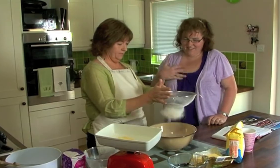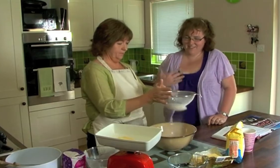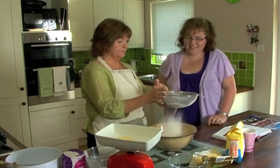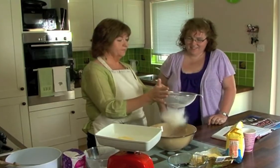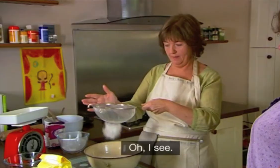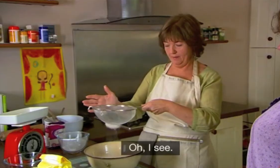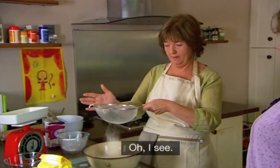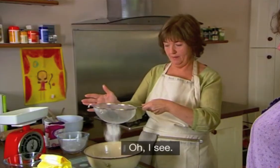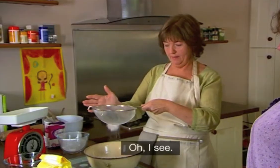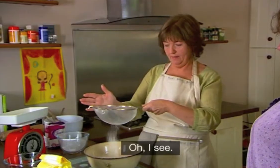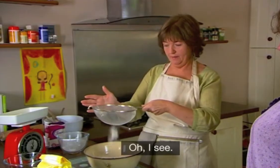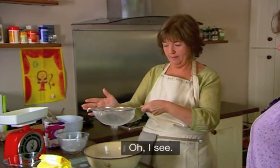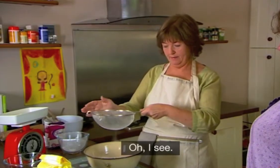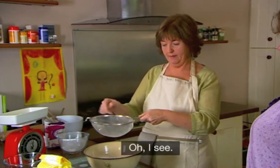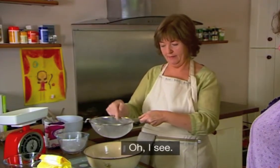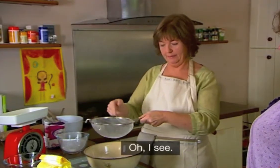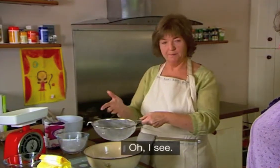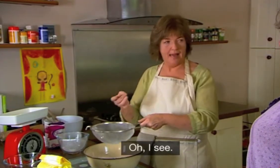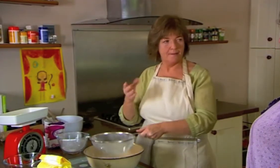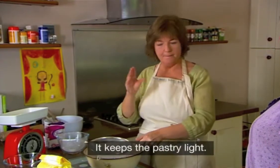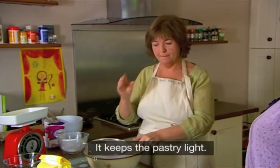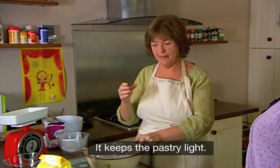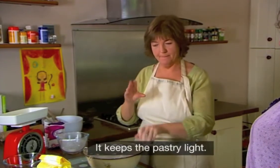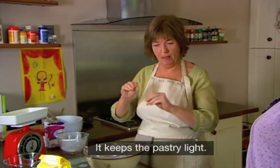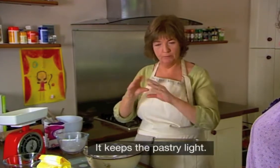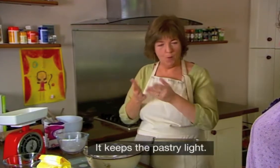Oh, I see. It keeps the pastry light.